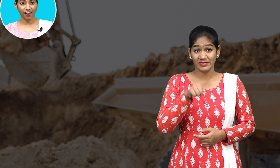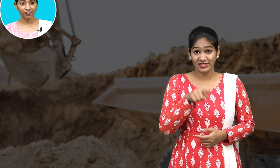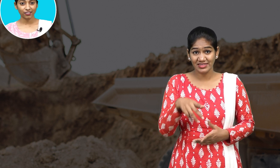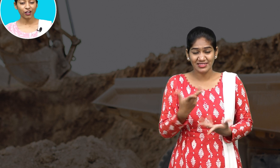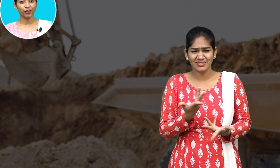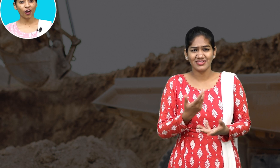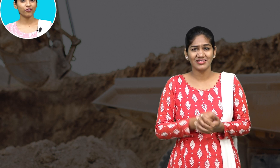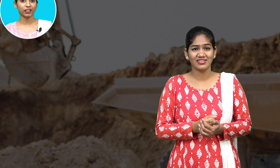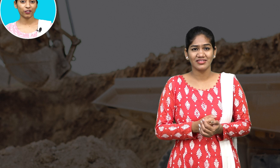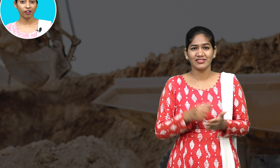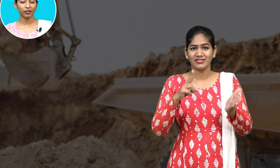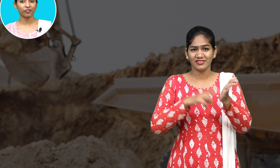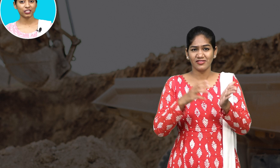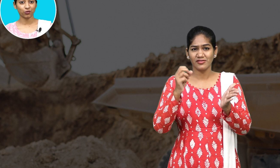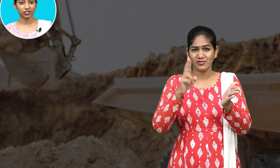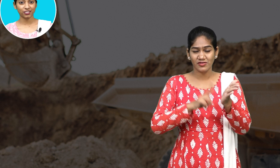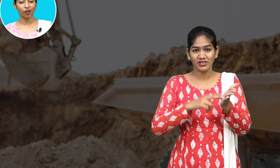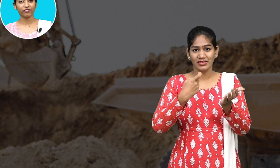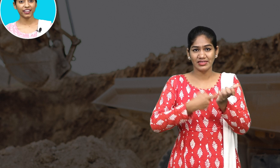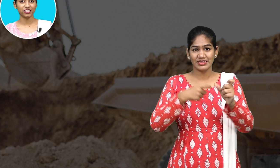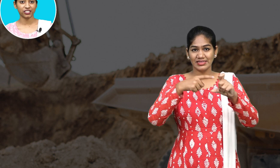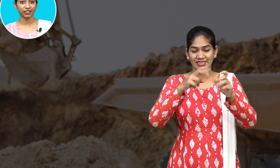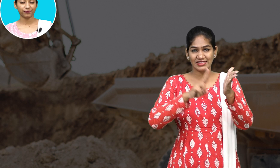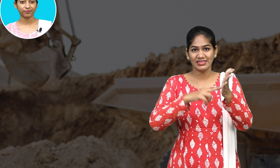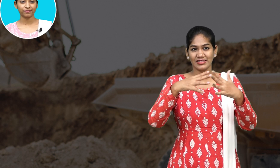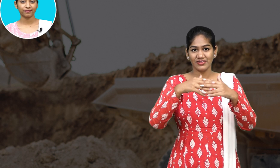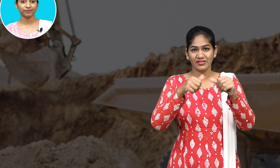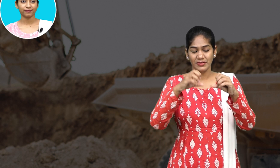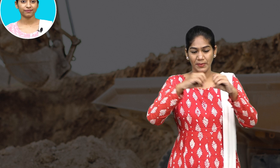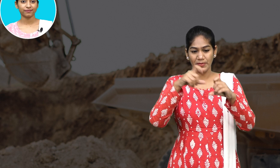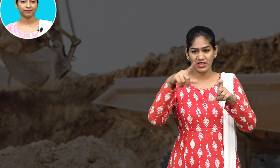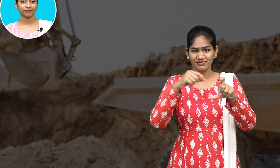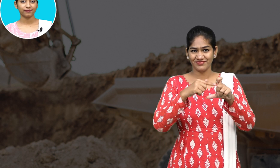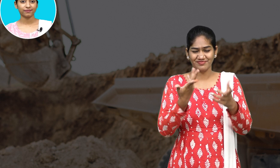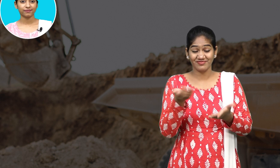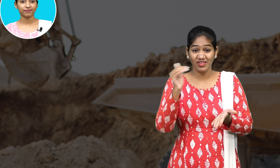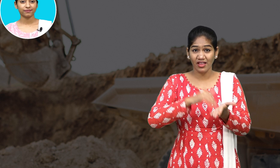These are non-renewable resources of energy.